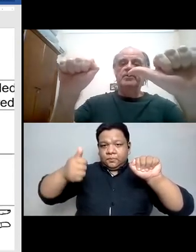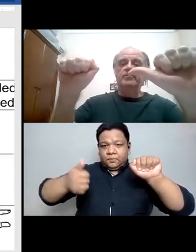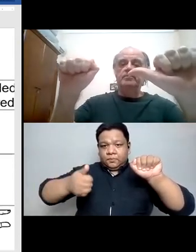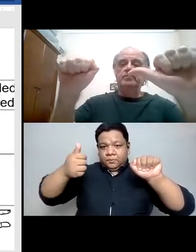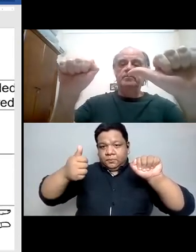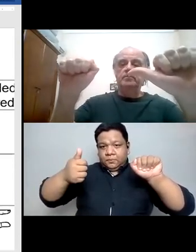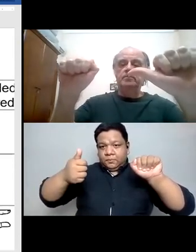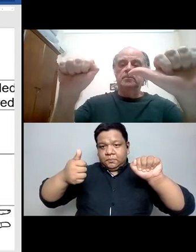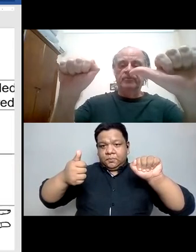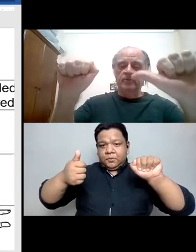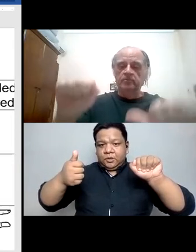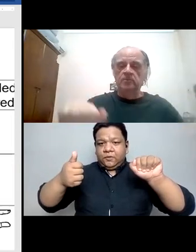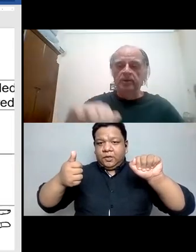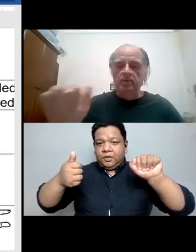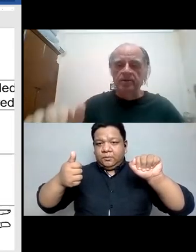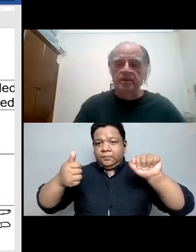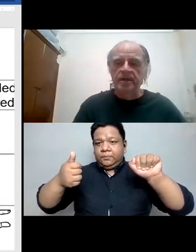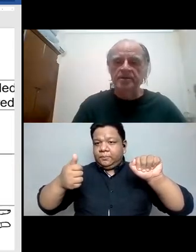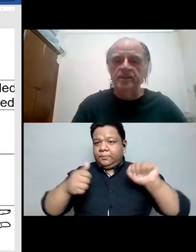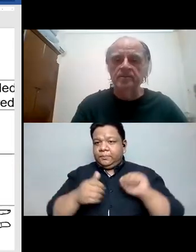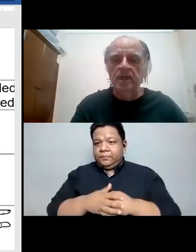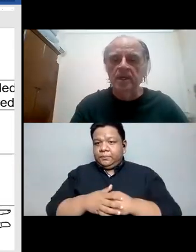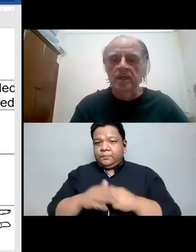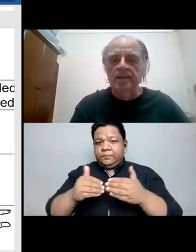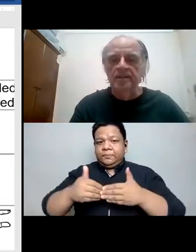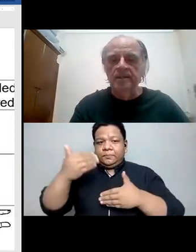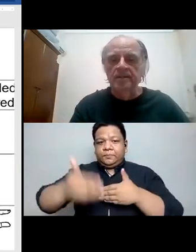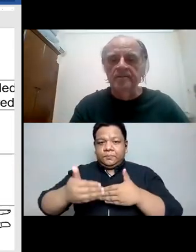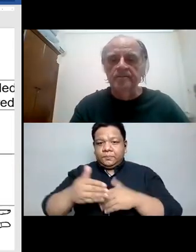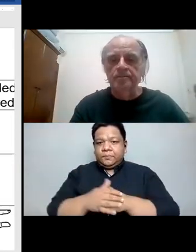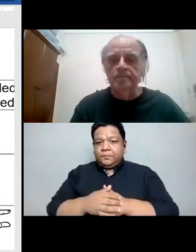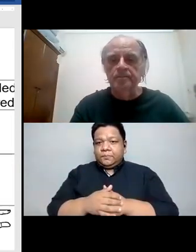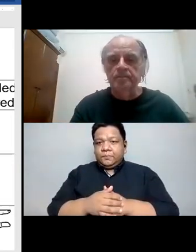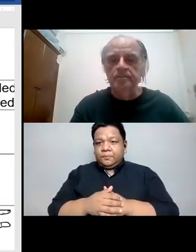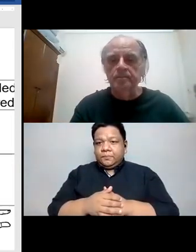Same or different? Different. So we go on to the next one.